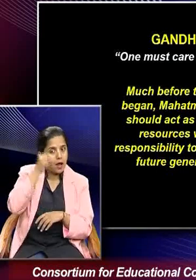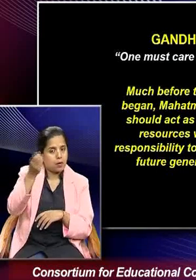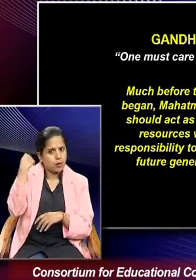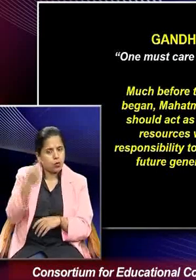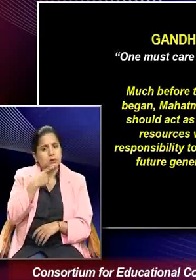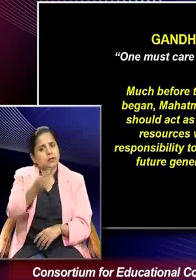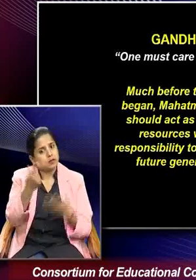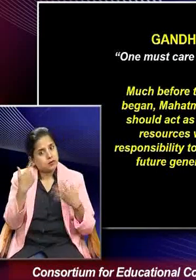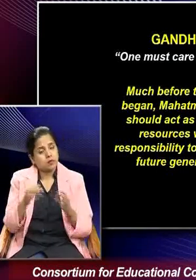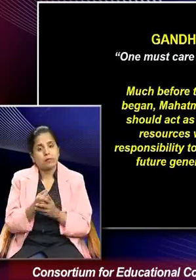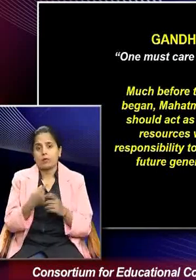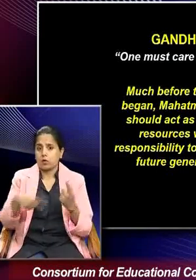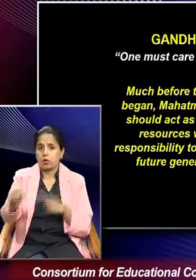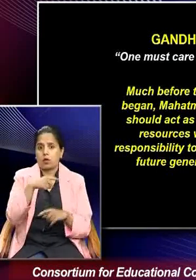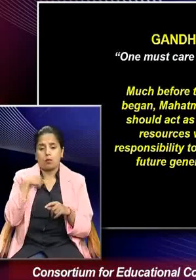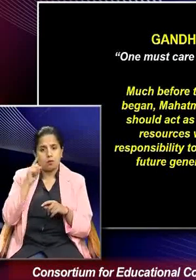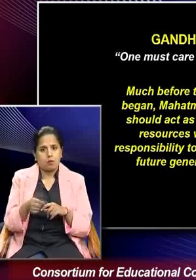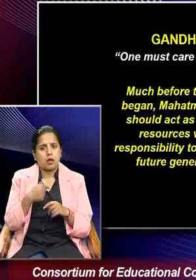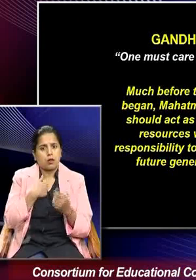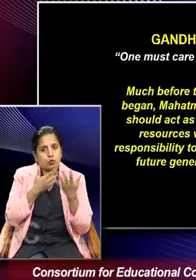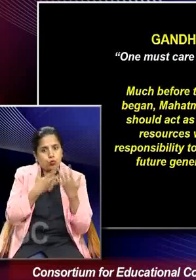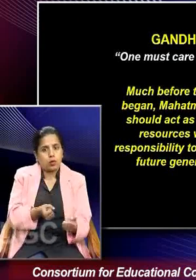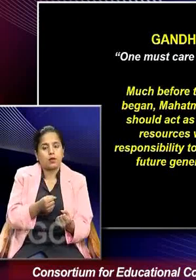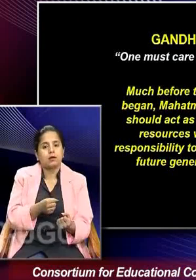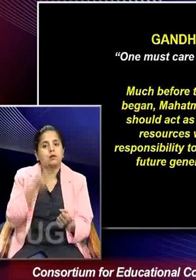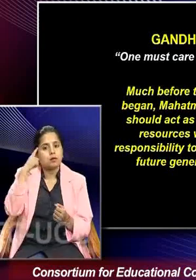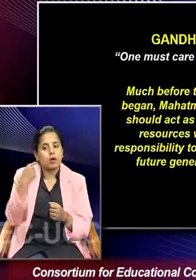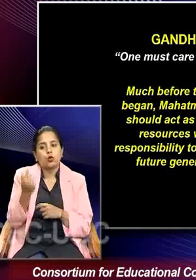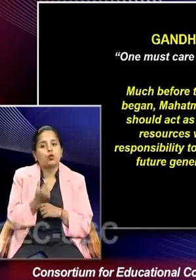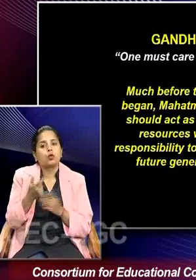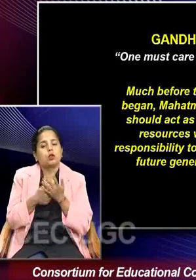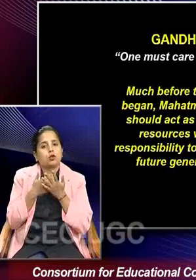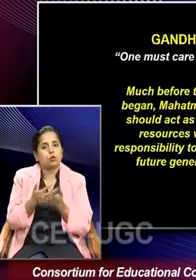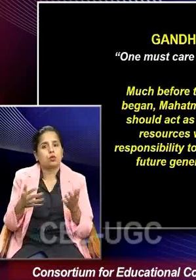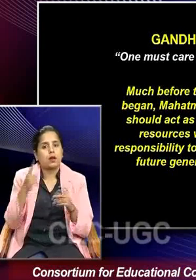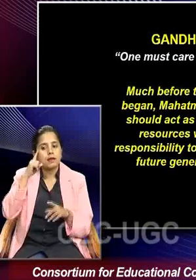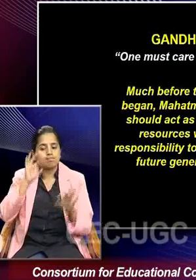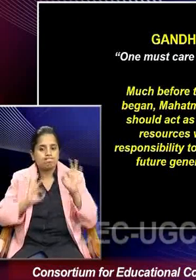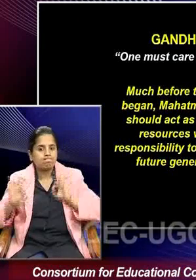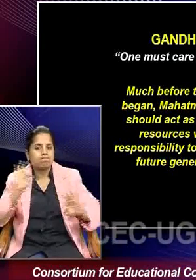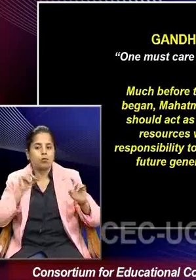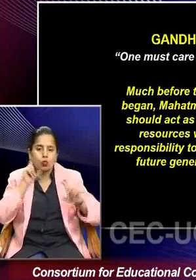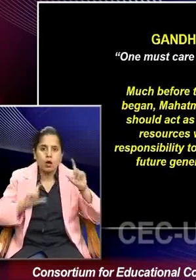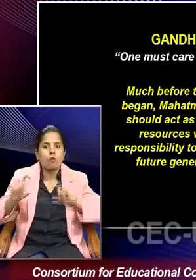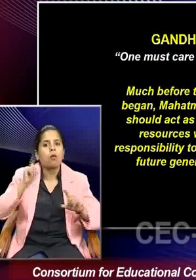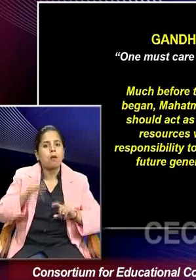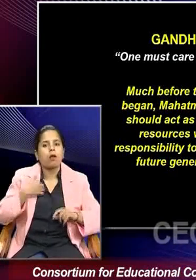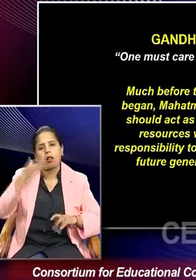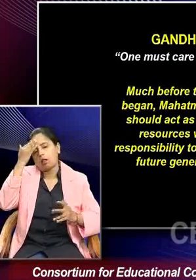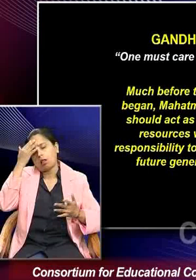said that we should act as trustees and use the resources wisely, as it is our